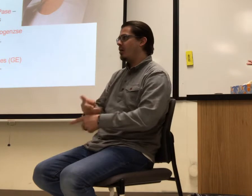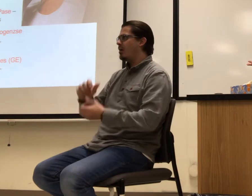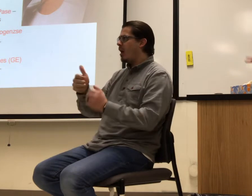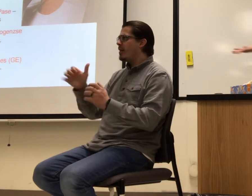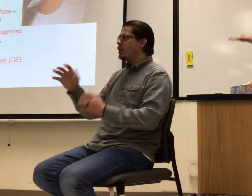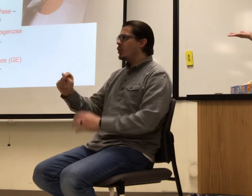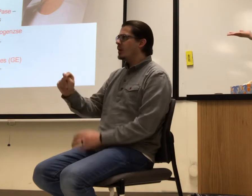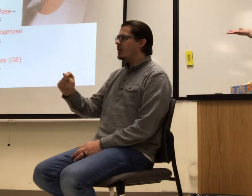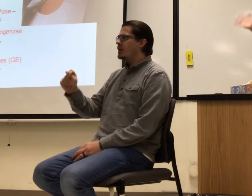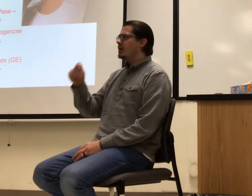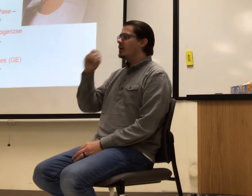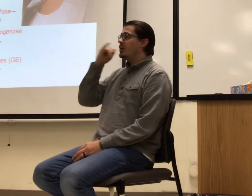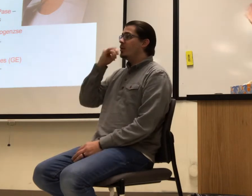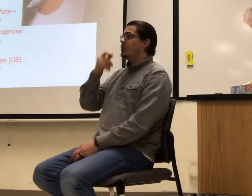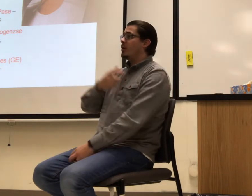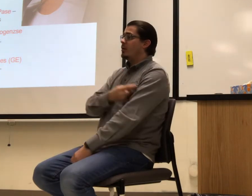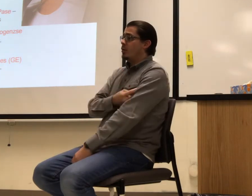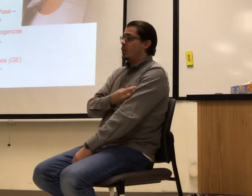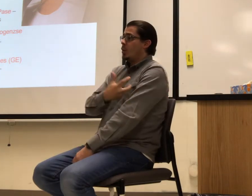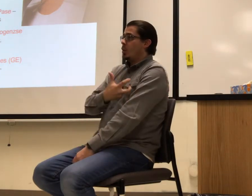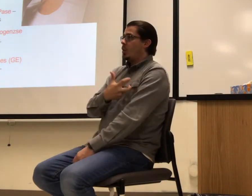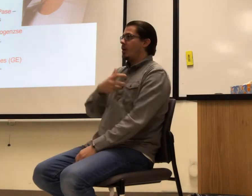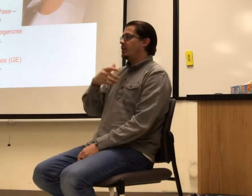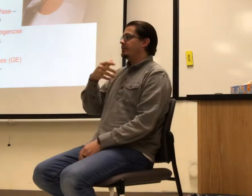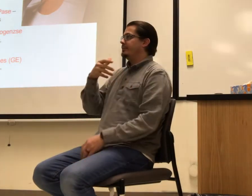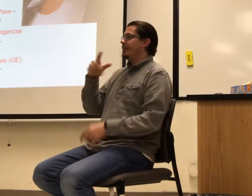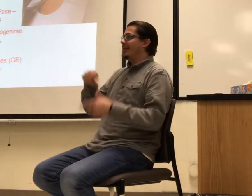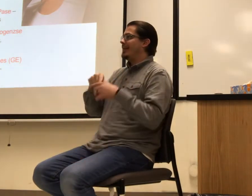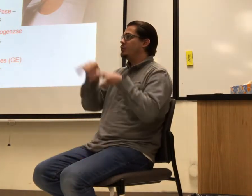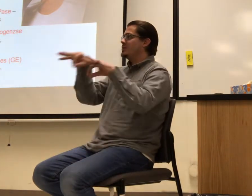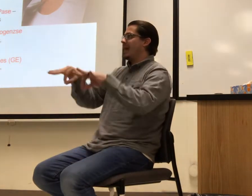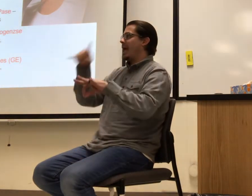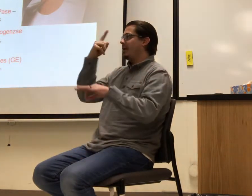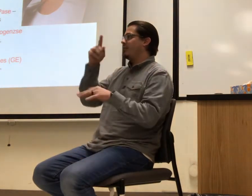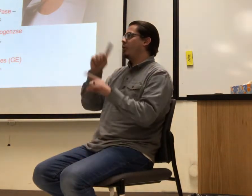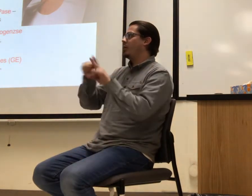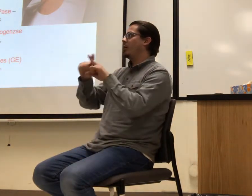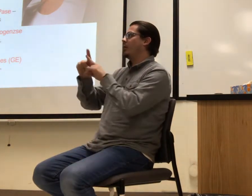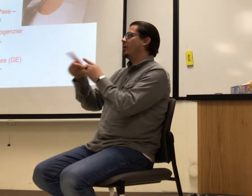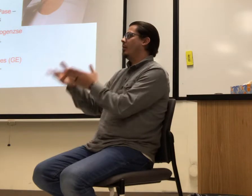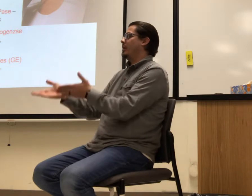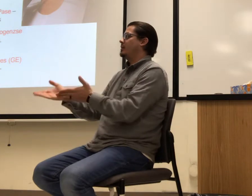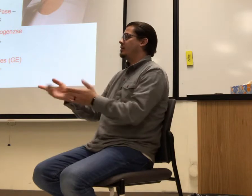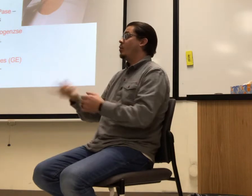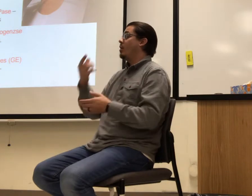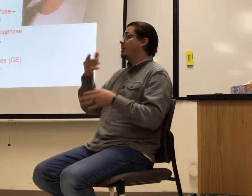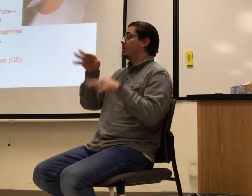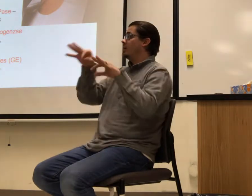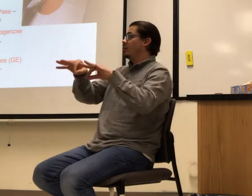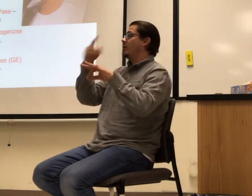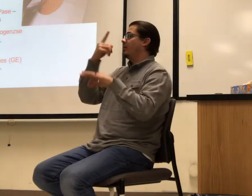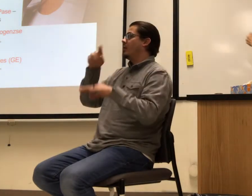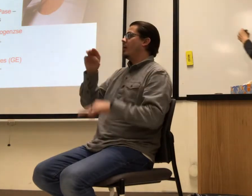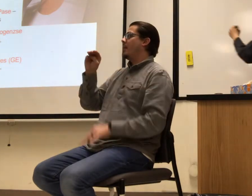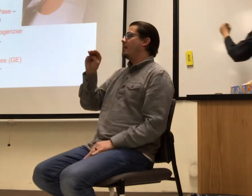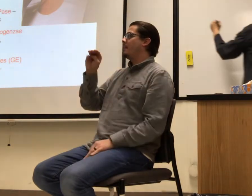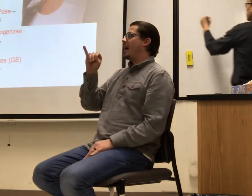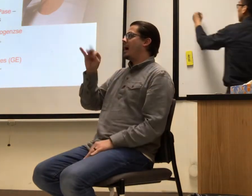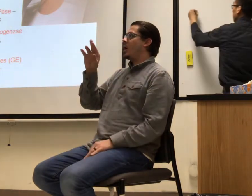it? And you biopsy, and then you stain for different things. One thing they stain for is myofibrillar